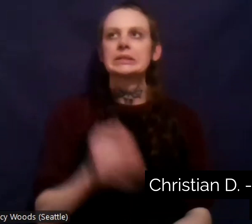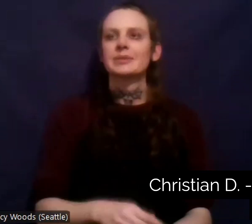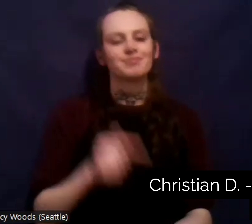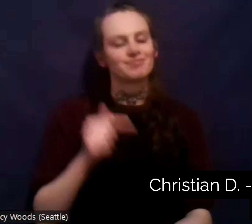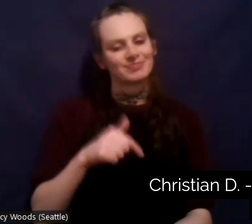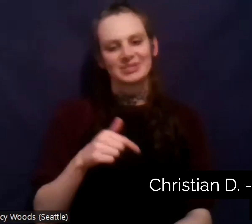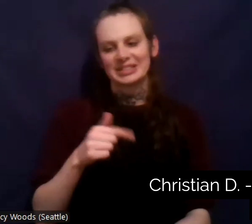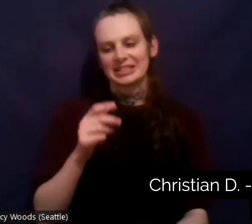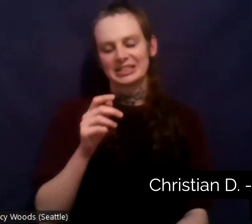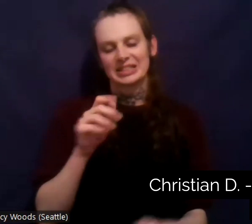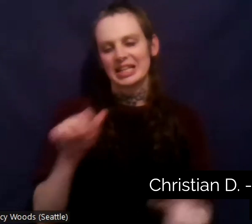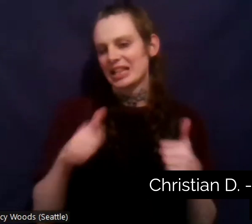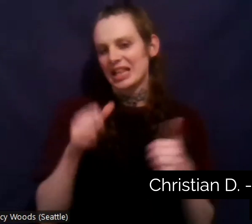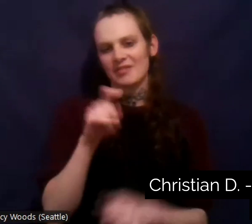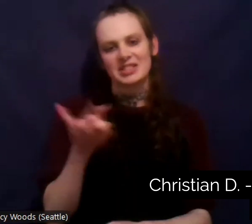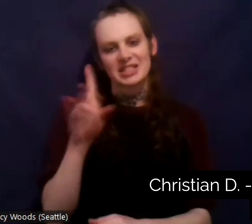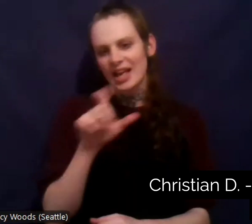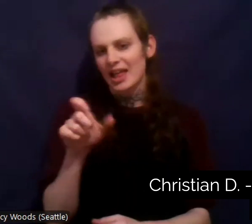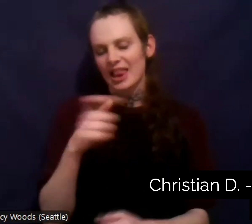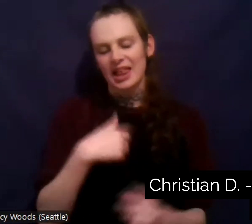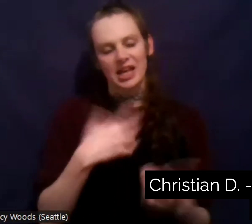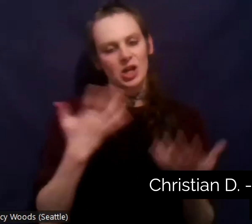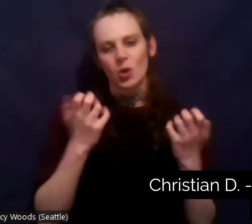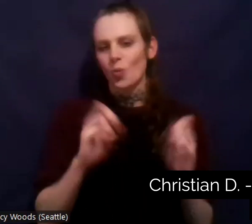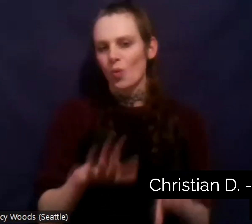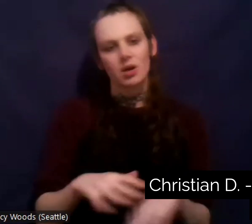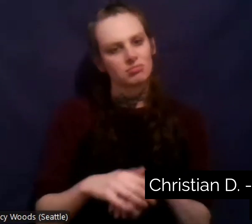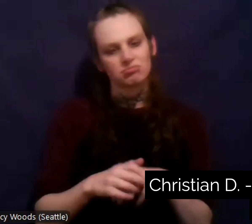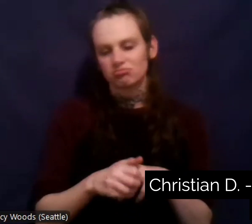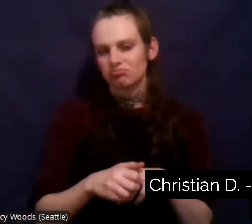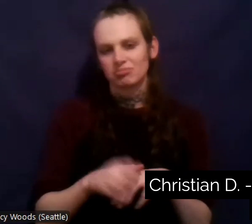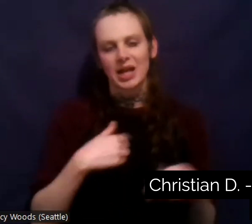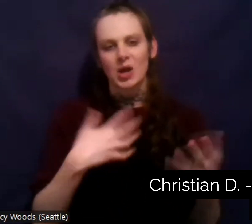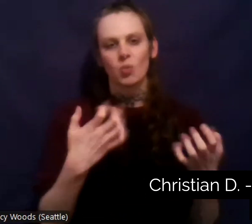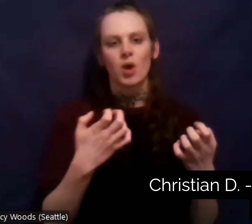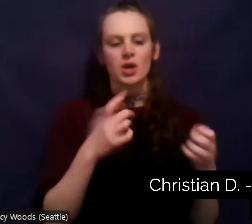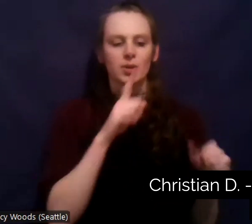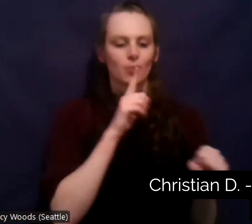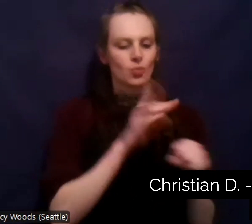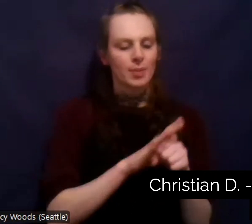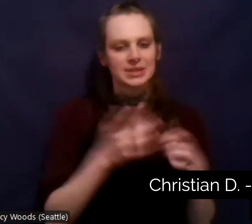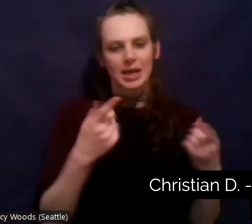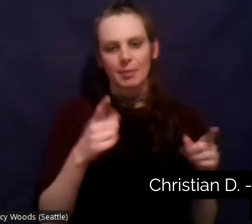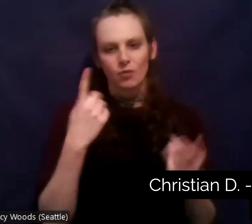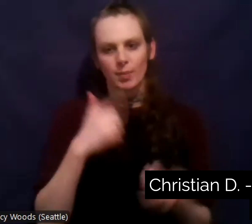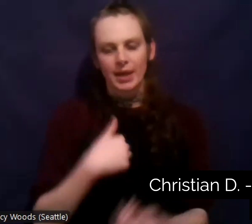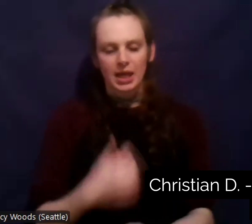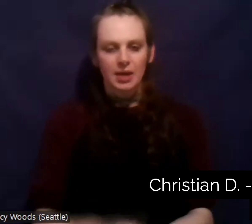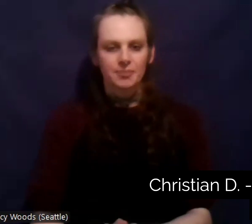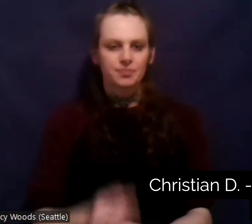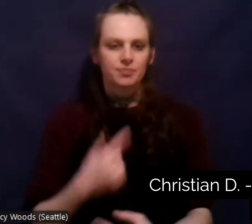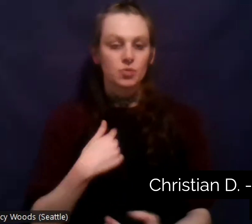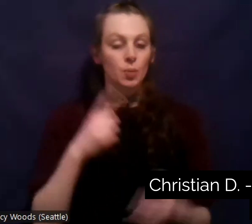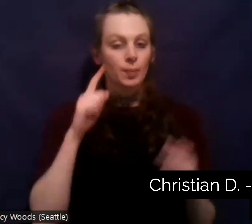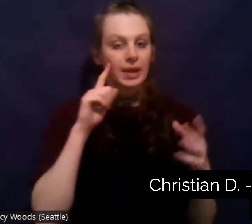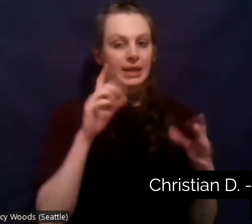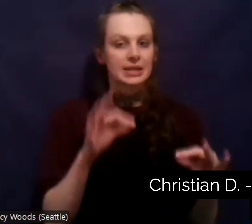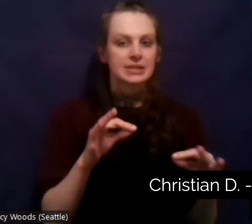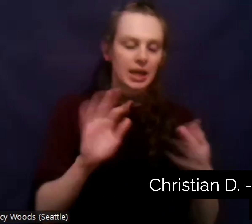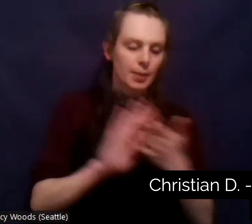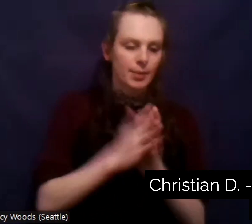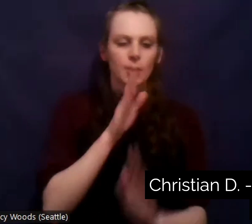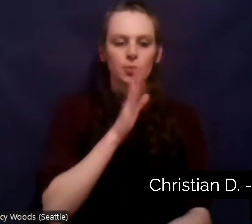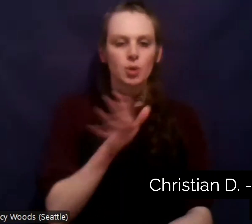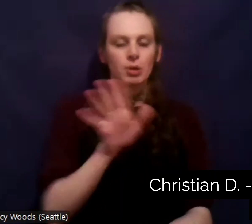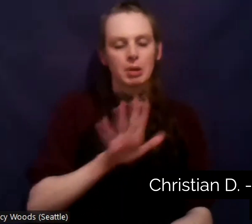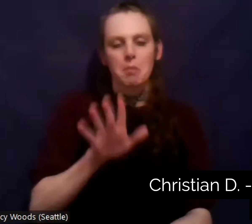want. I want what promises he gave us. So I decided to get sober around 1:30 in the